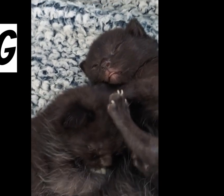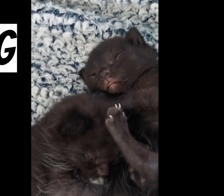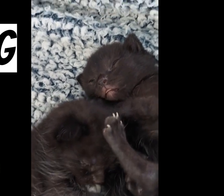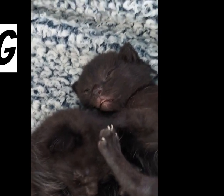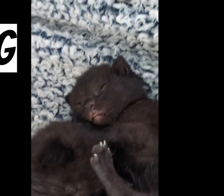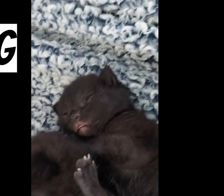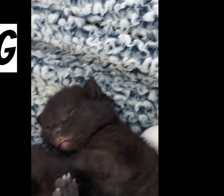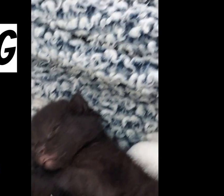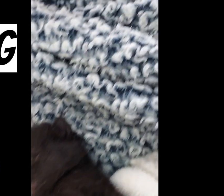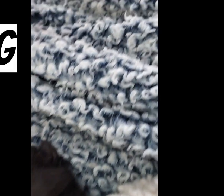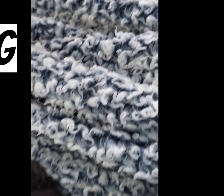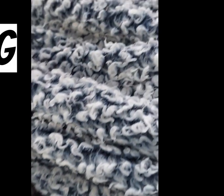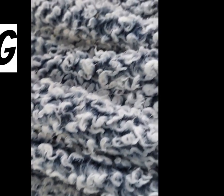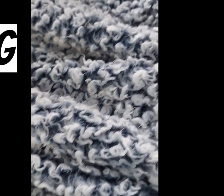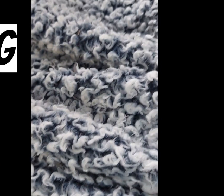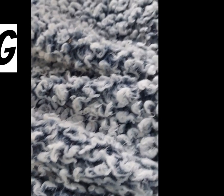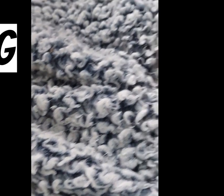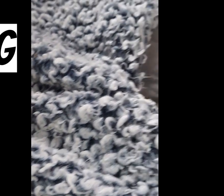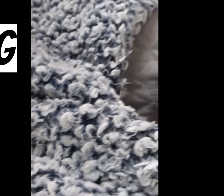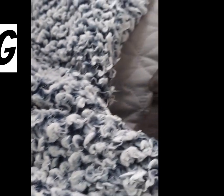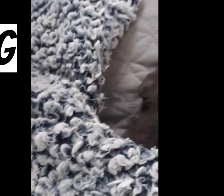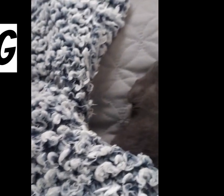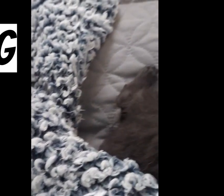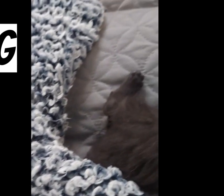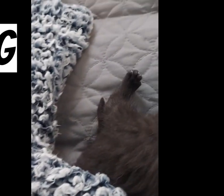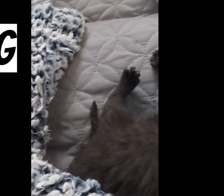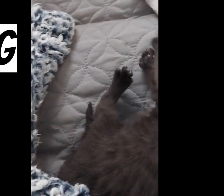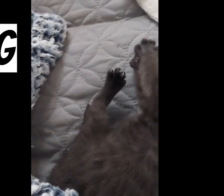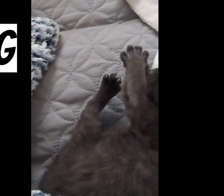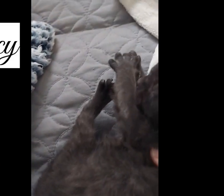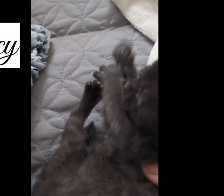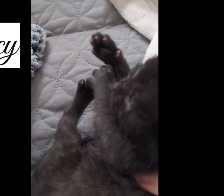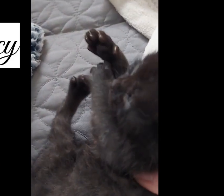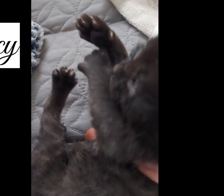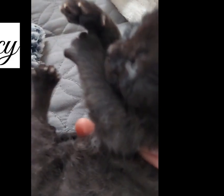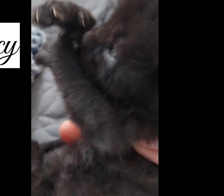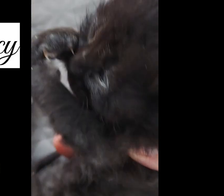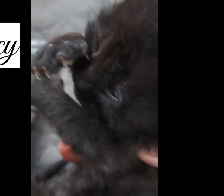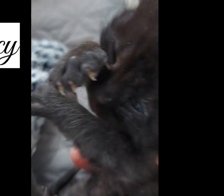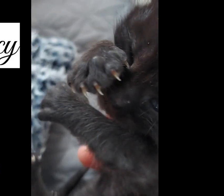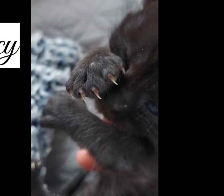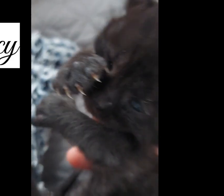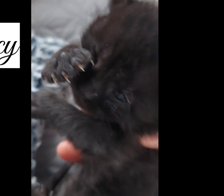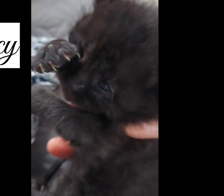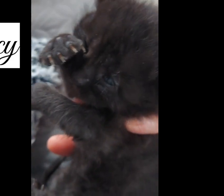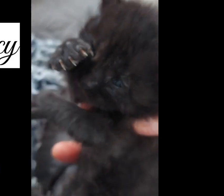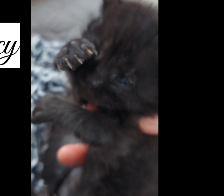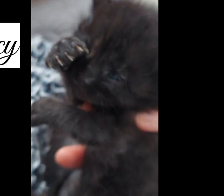And then we have, here is our sweet little Nancy. Nancy, can you